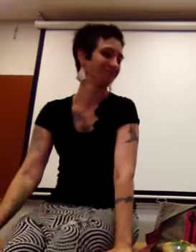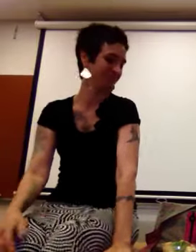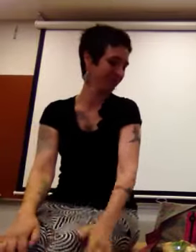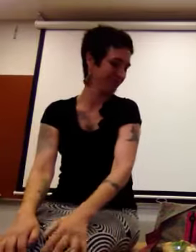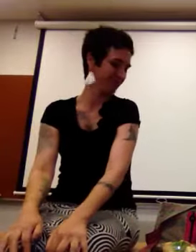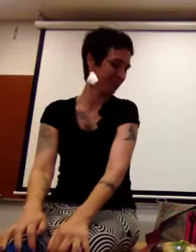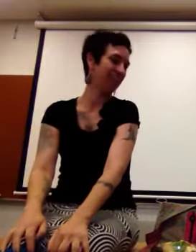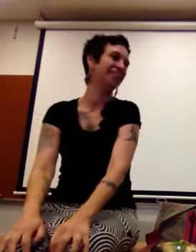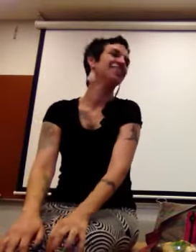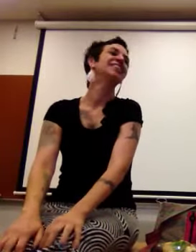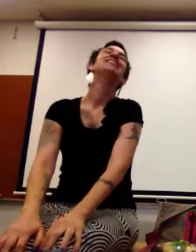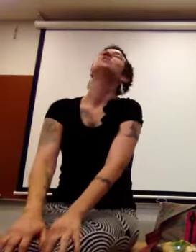Okay.